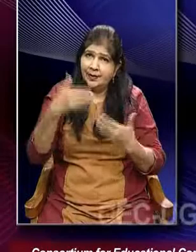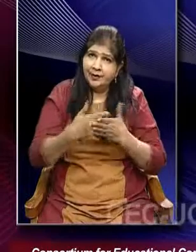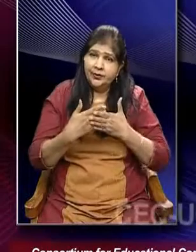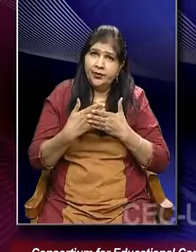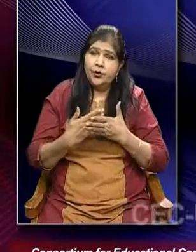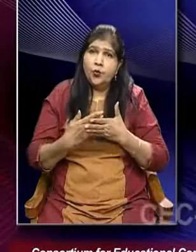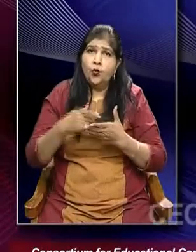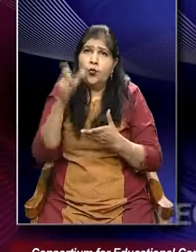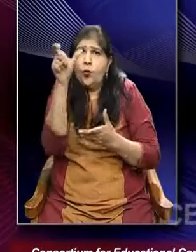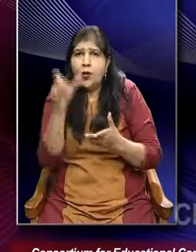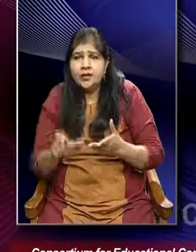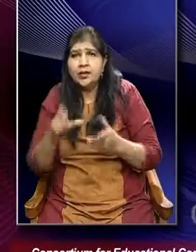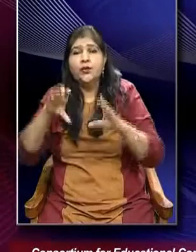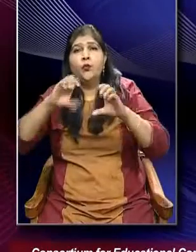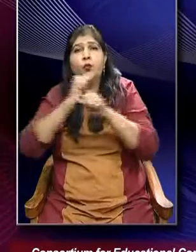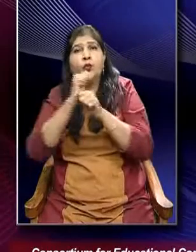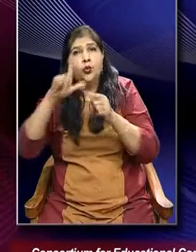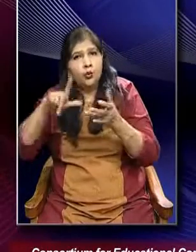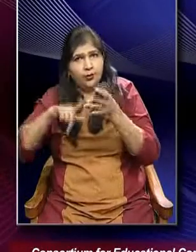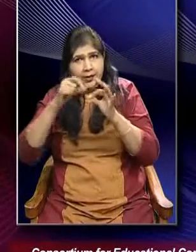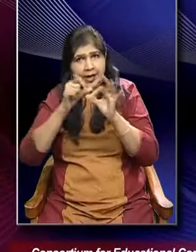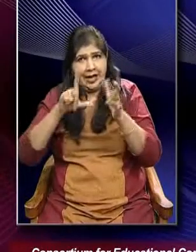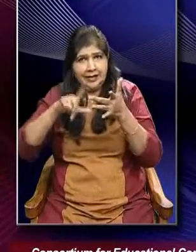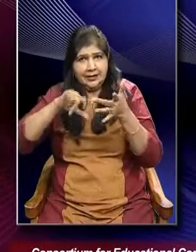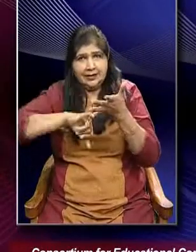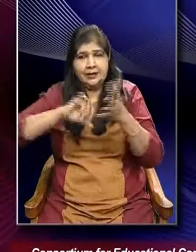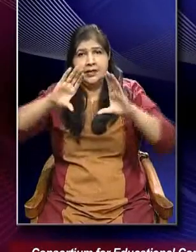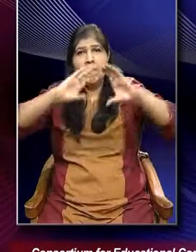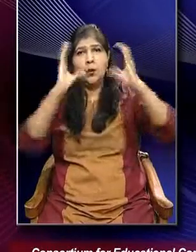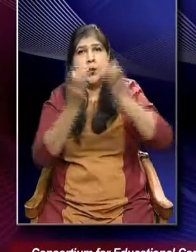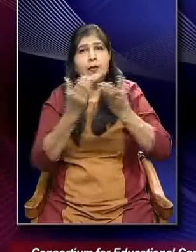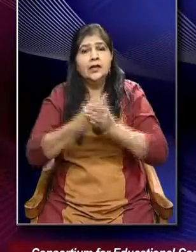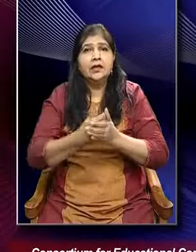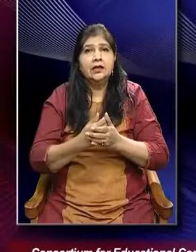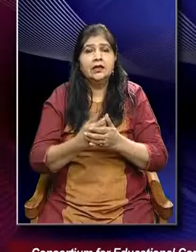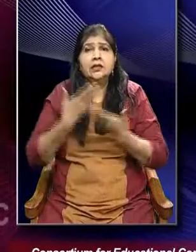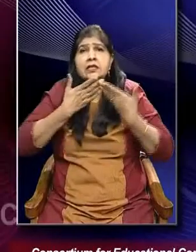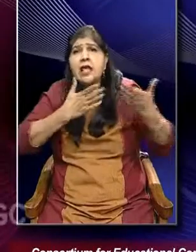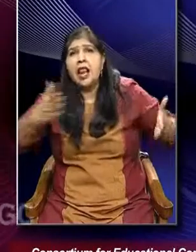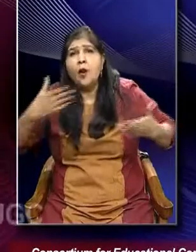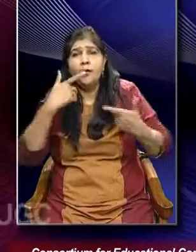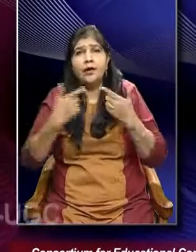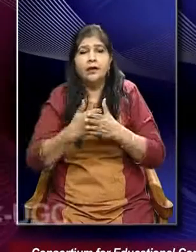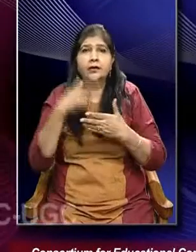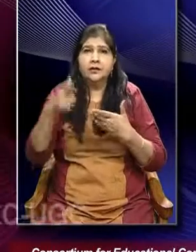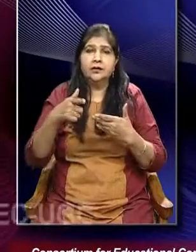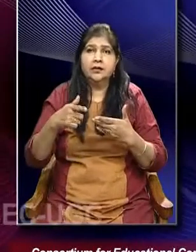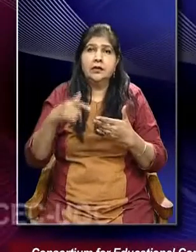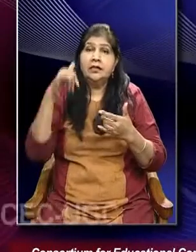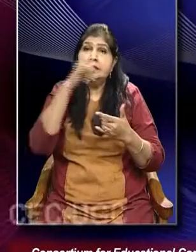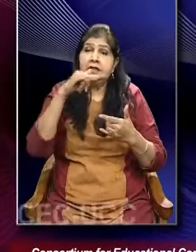the concept of globalization. The lecture shall elaborate on